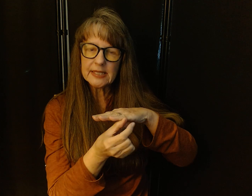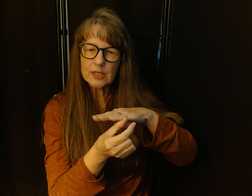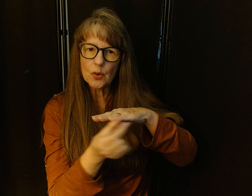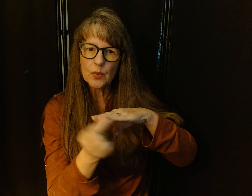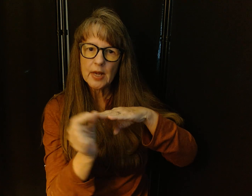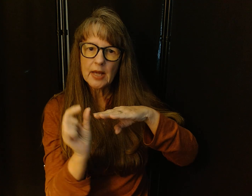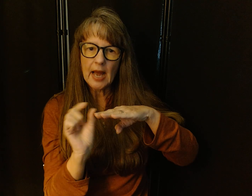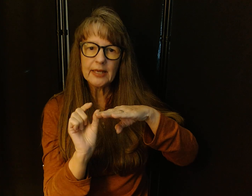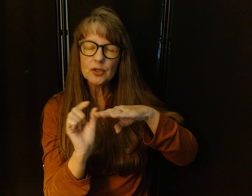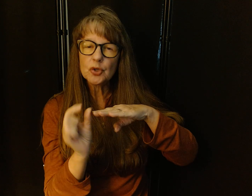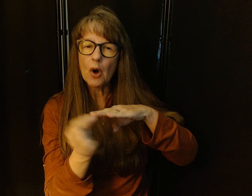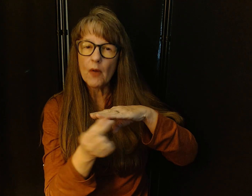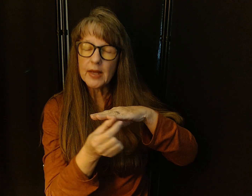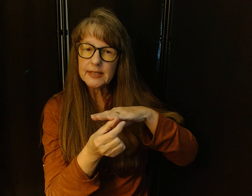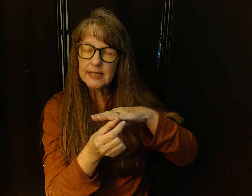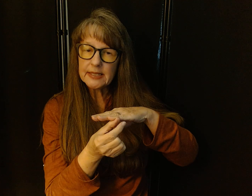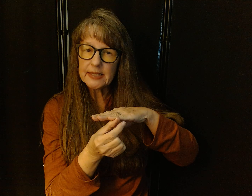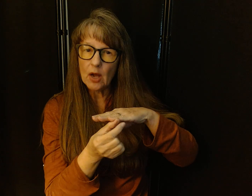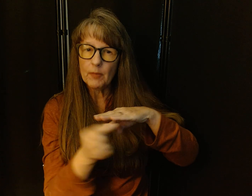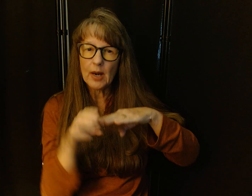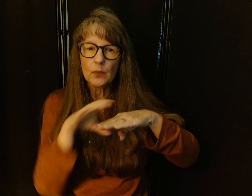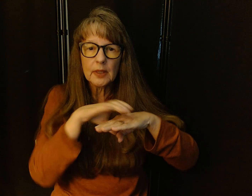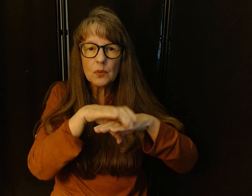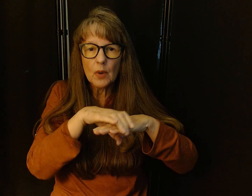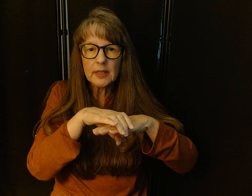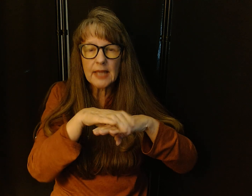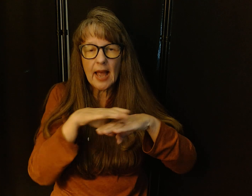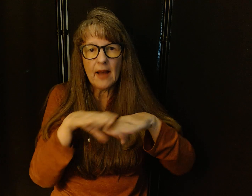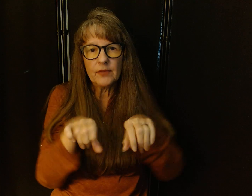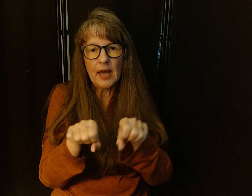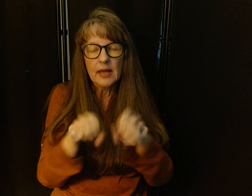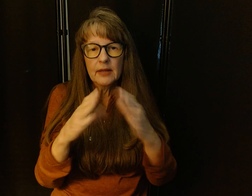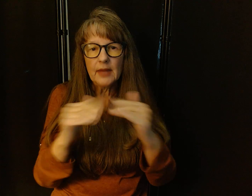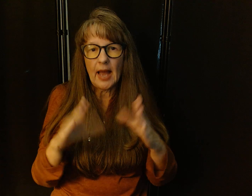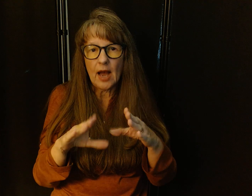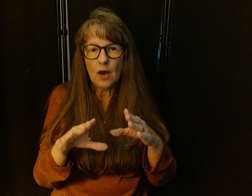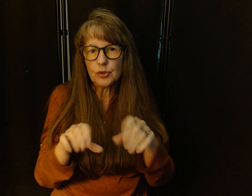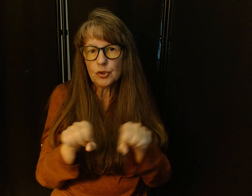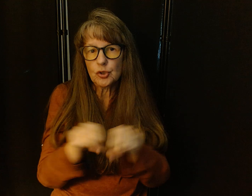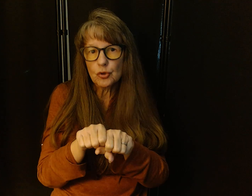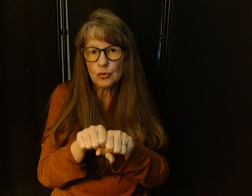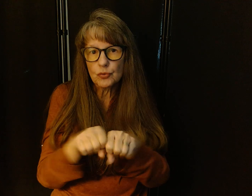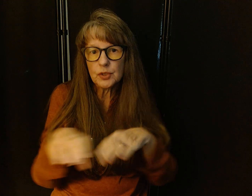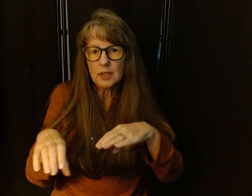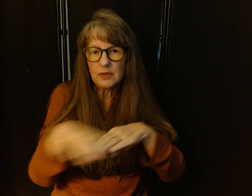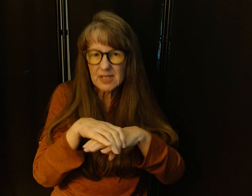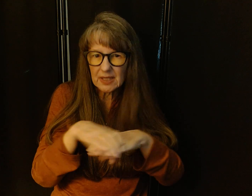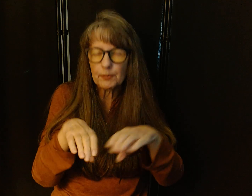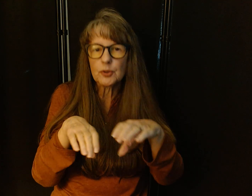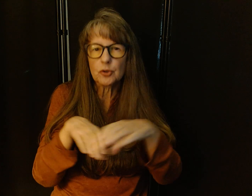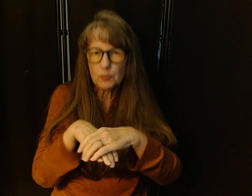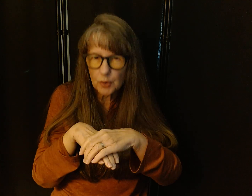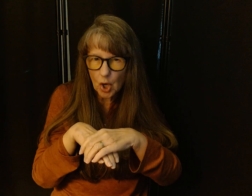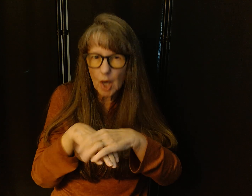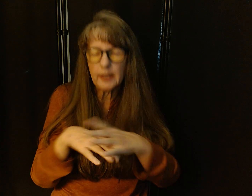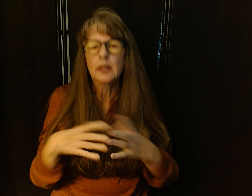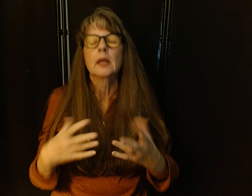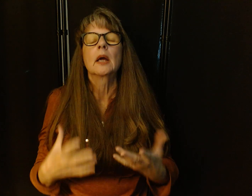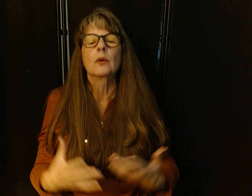so I didn't do all that detail, but I really wanted to have the house shoes, the slippers that you put on,